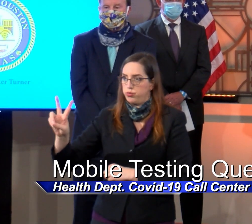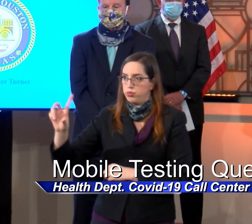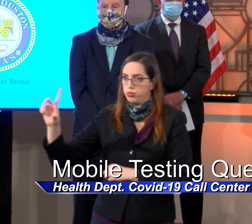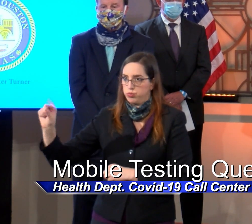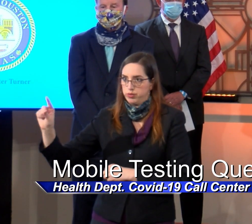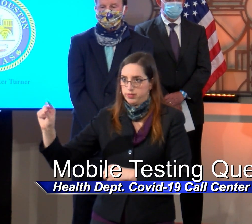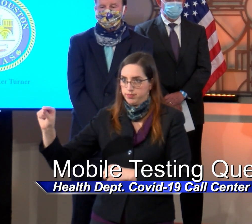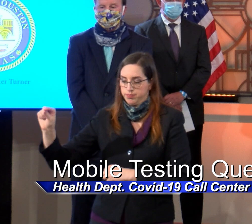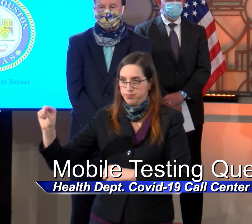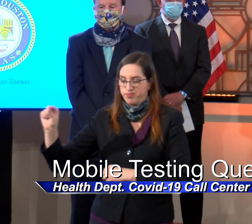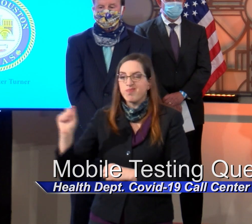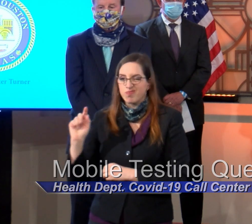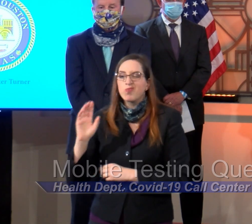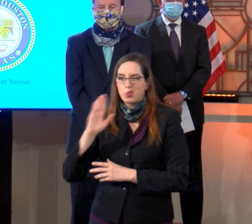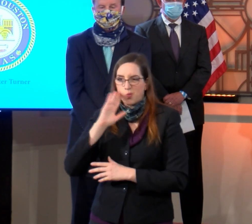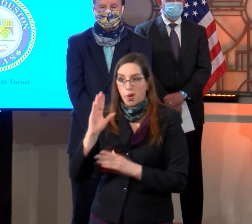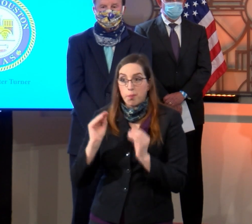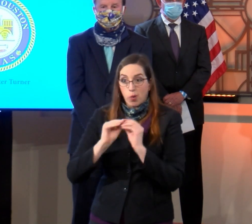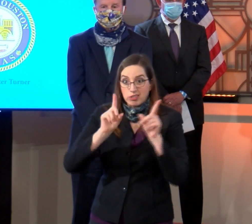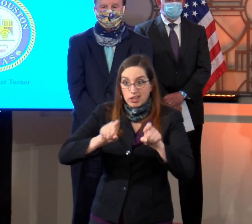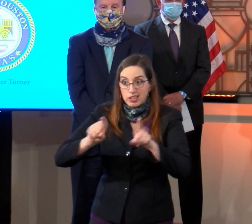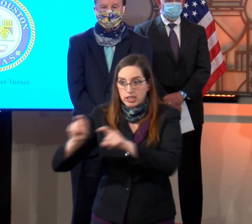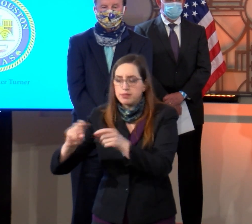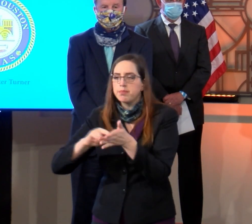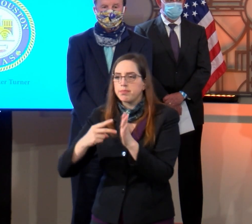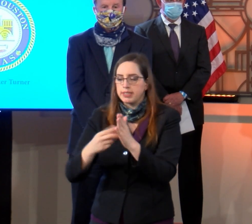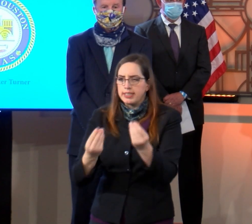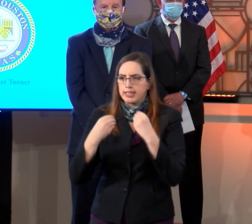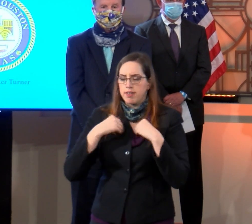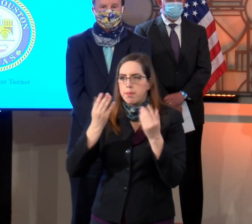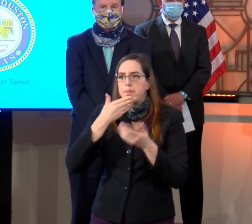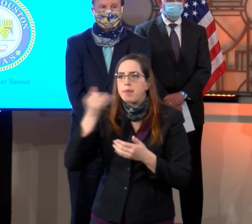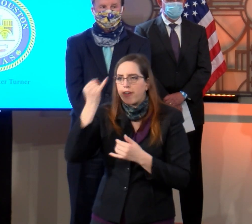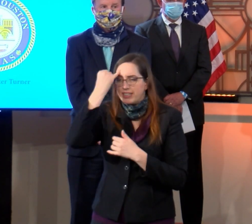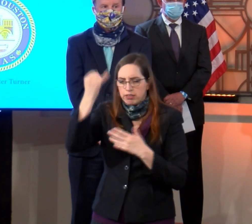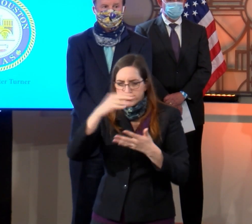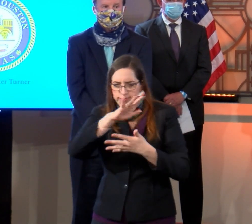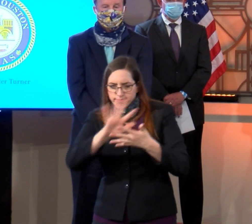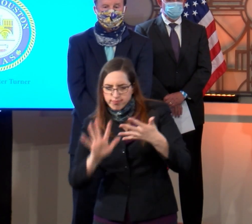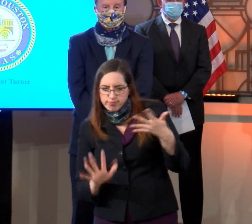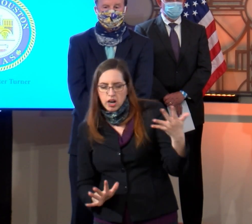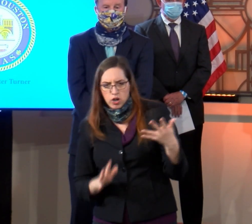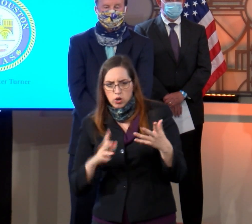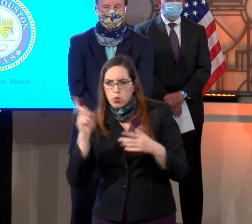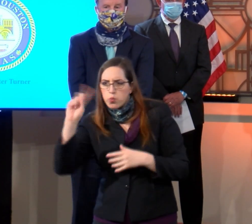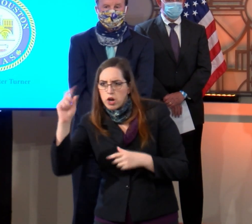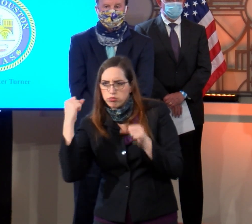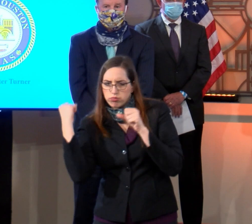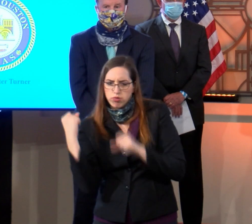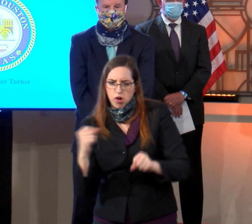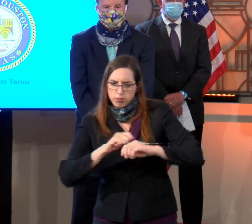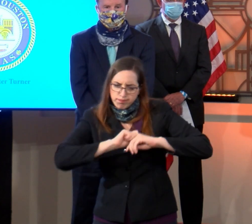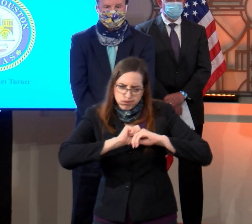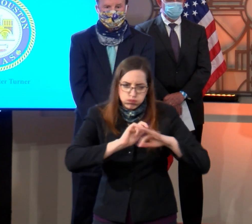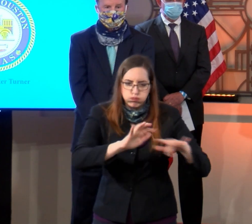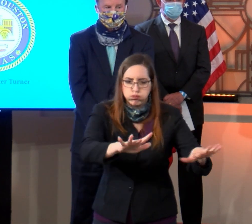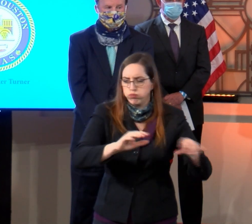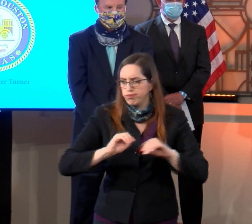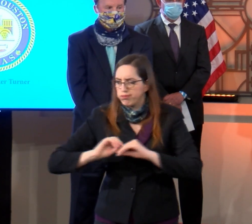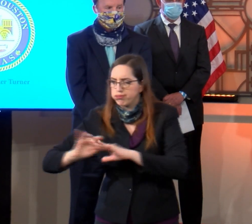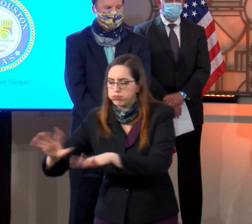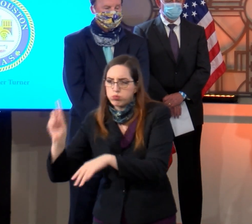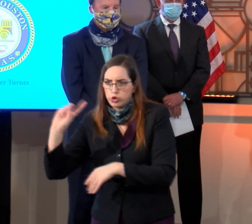832-393-4220. More testing will give a better indication of the impact this virus is having on Houstonians